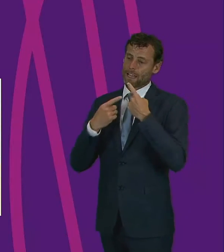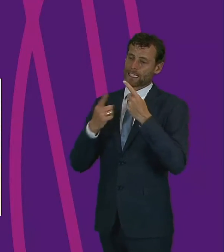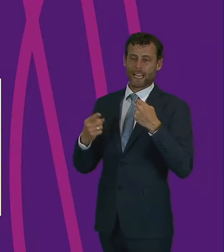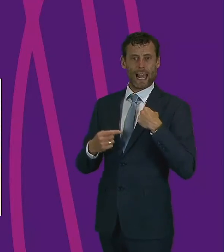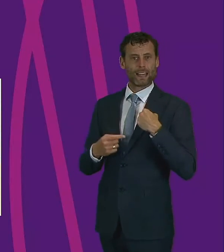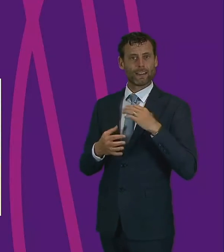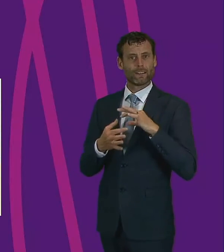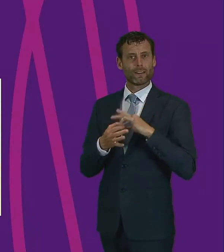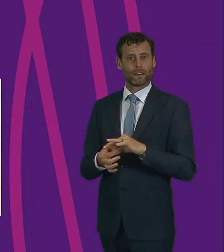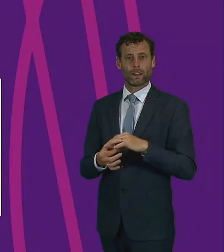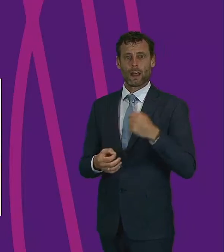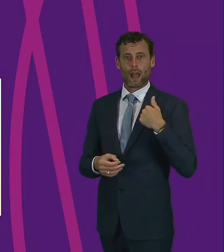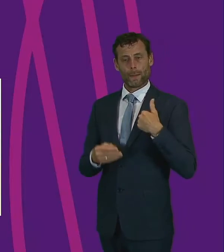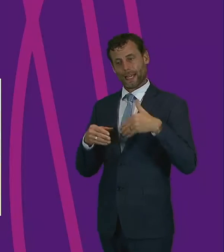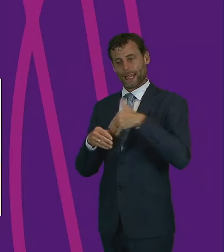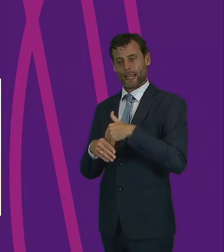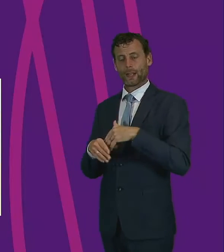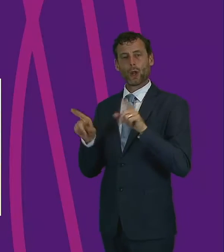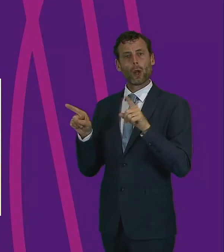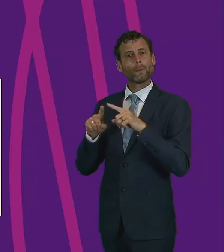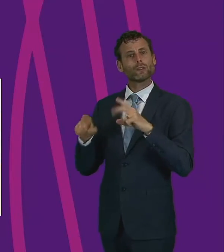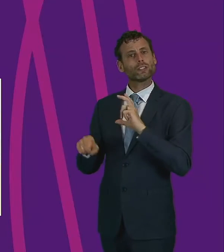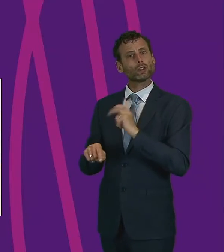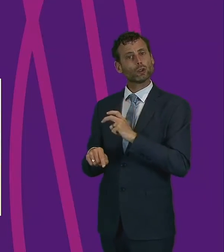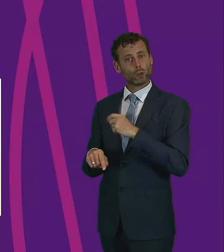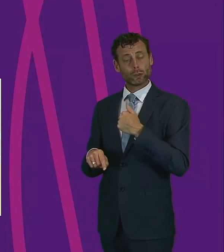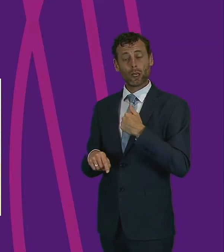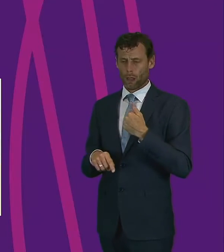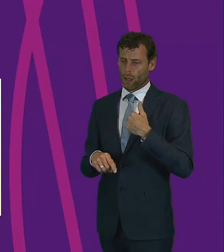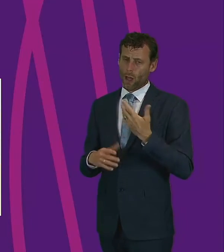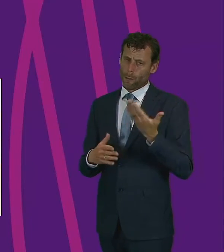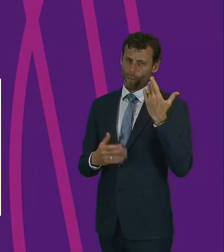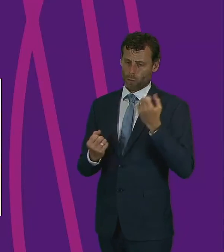a member of the Musicians' Union and as someone who was previously active within music.